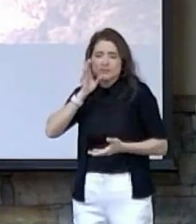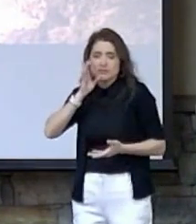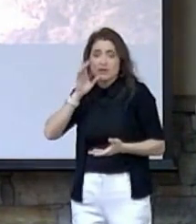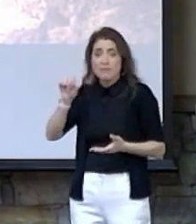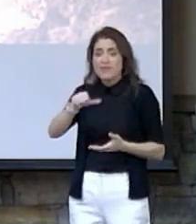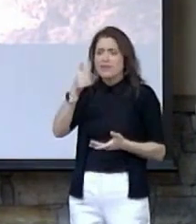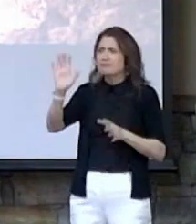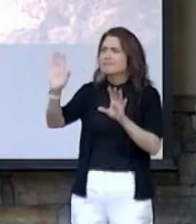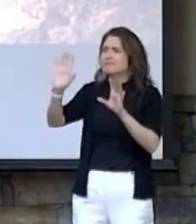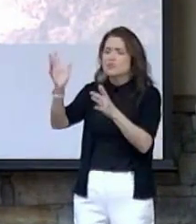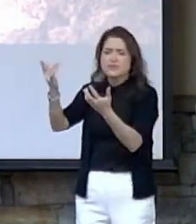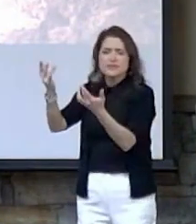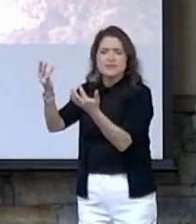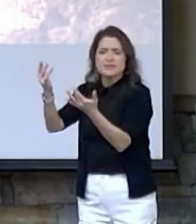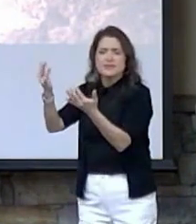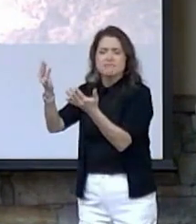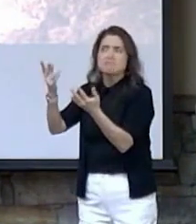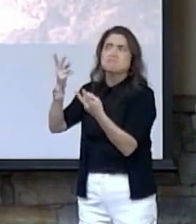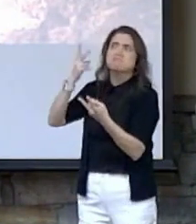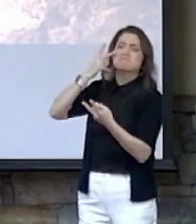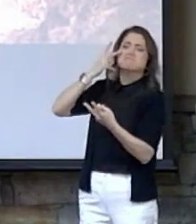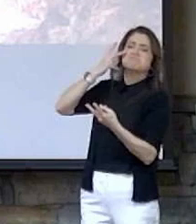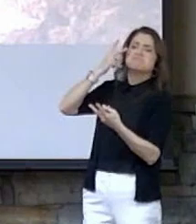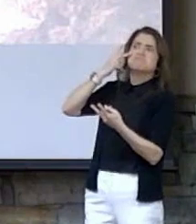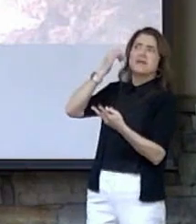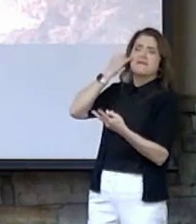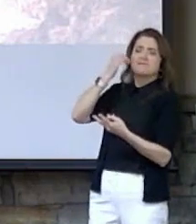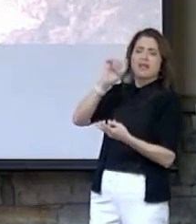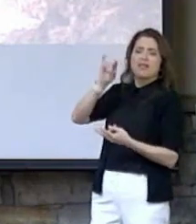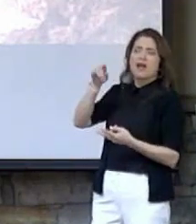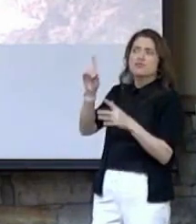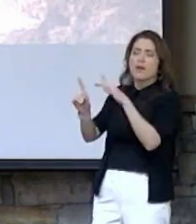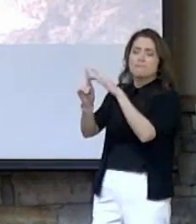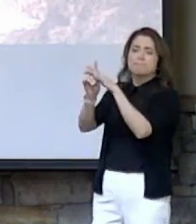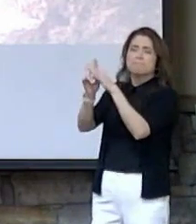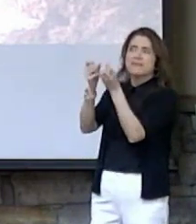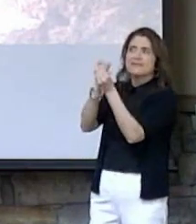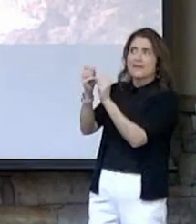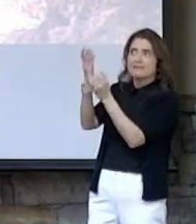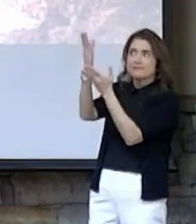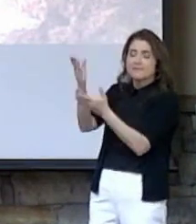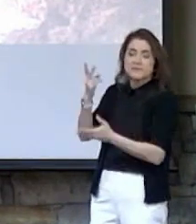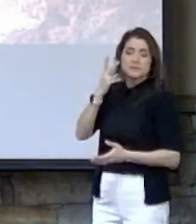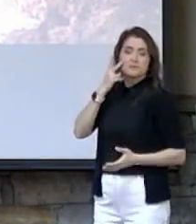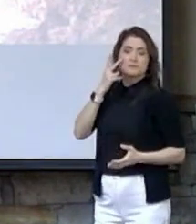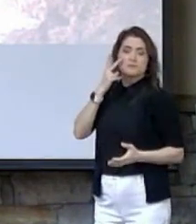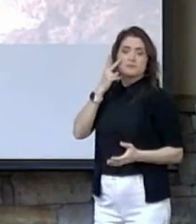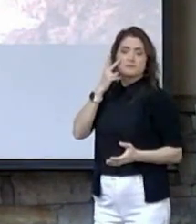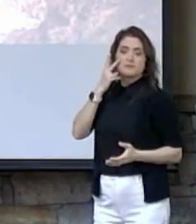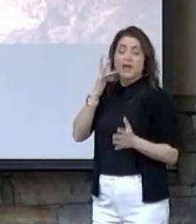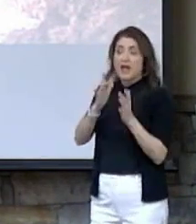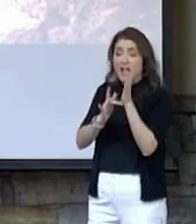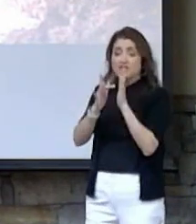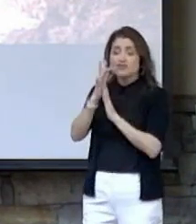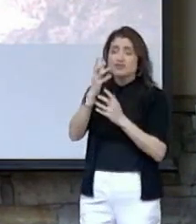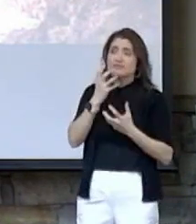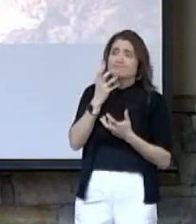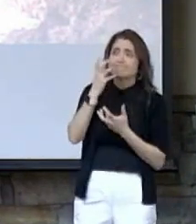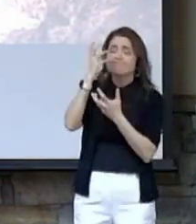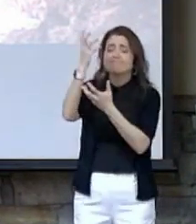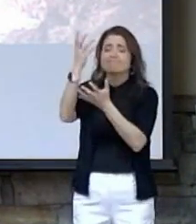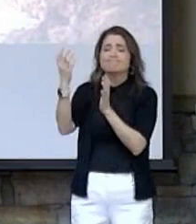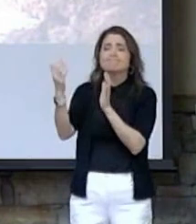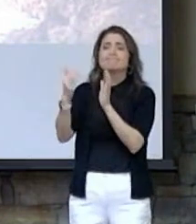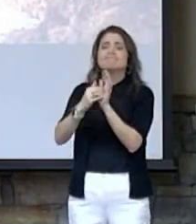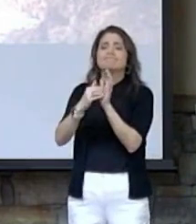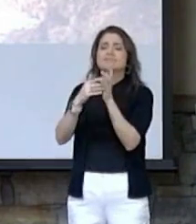said, wait, let us see whether Elijah will come to save him. And Jesus cried out again with a loud voice and